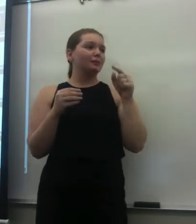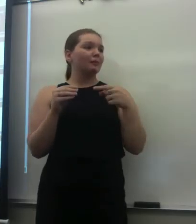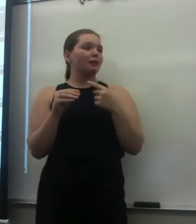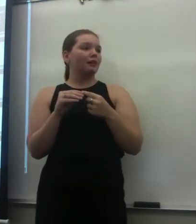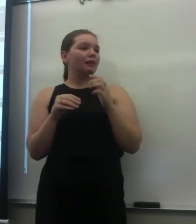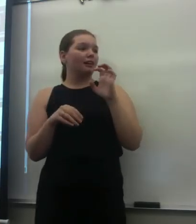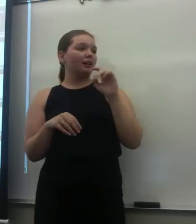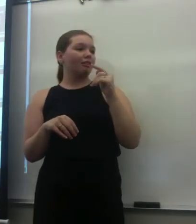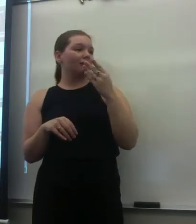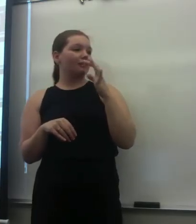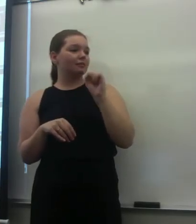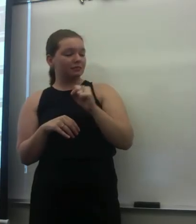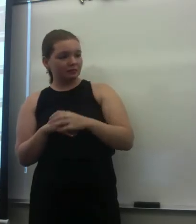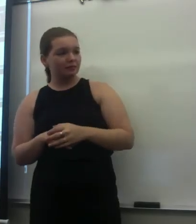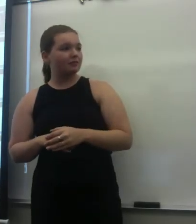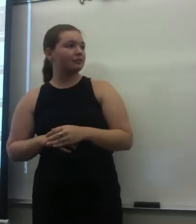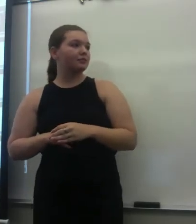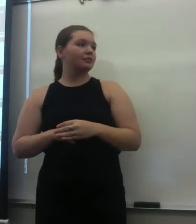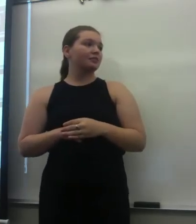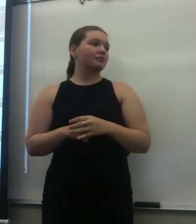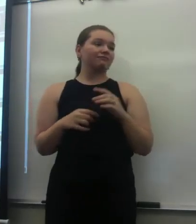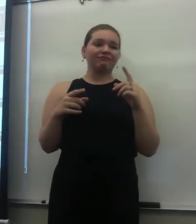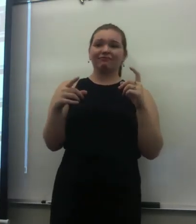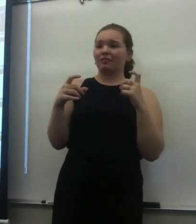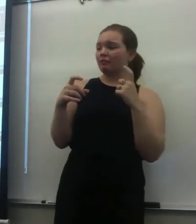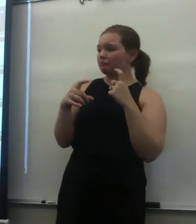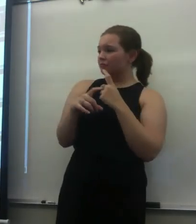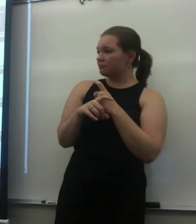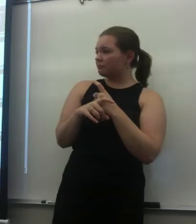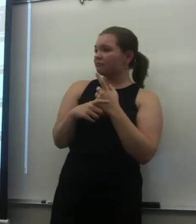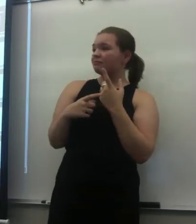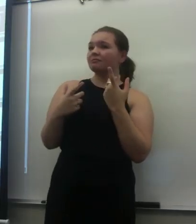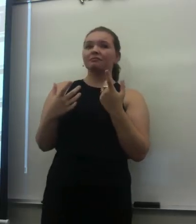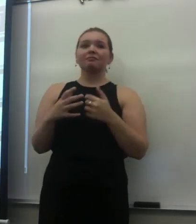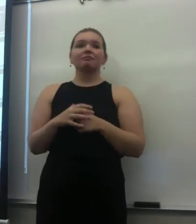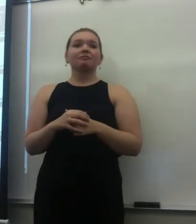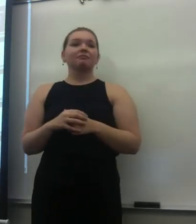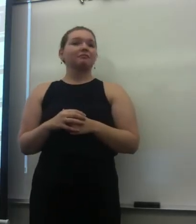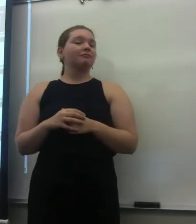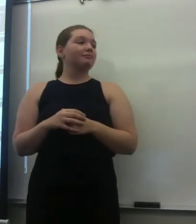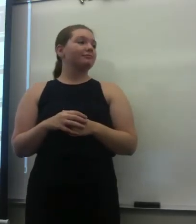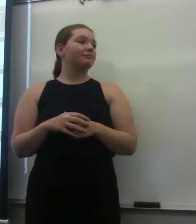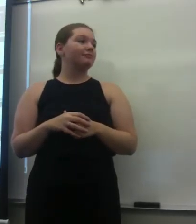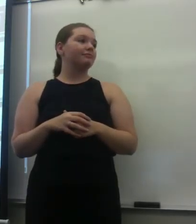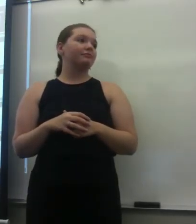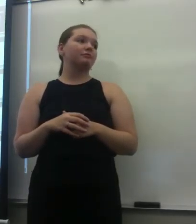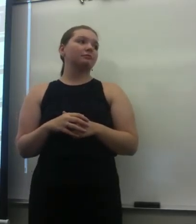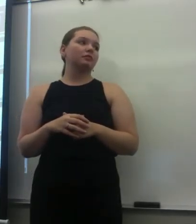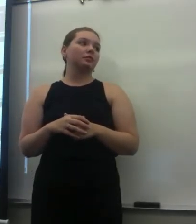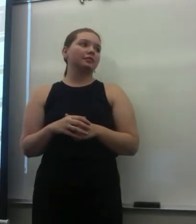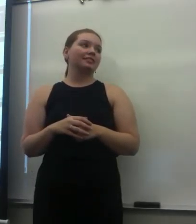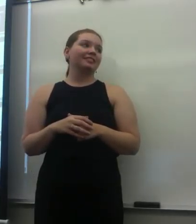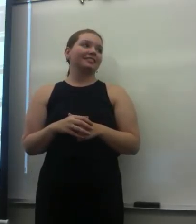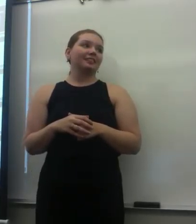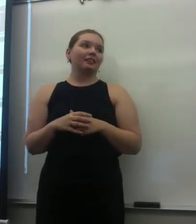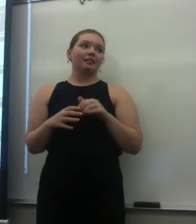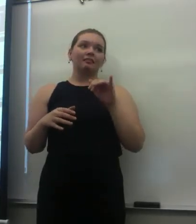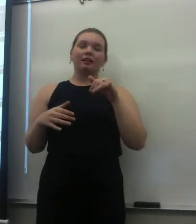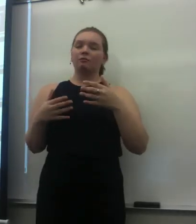ethical and like conflict of interest. Yeah. And that was a huge piece just by